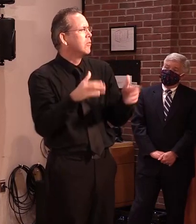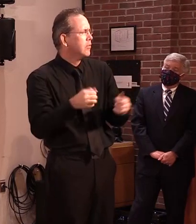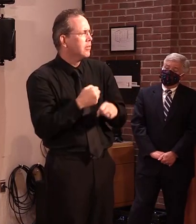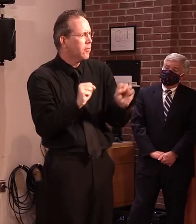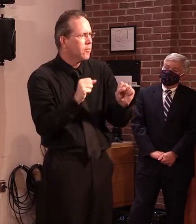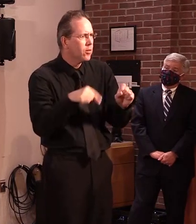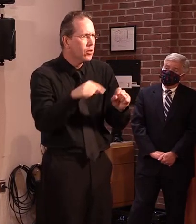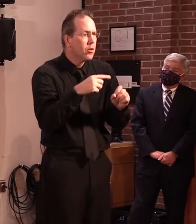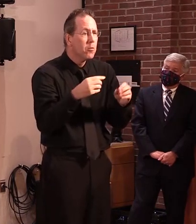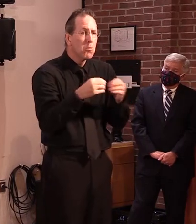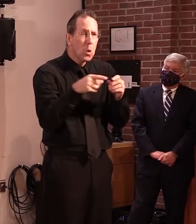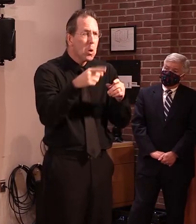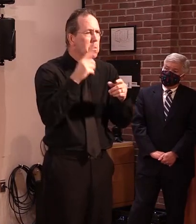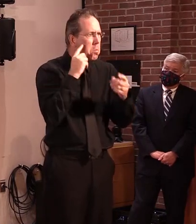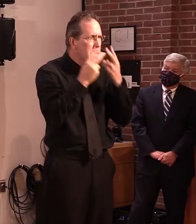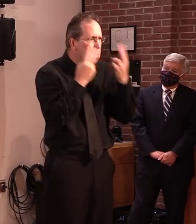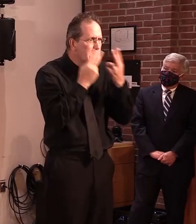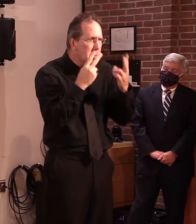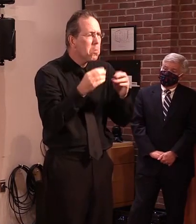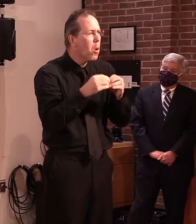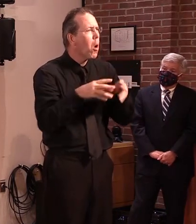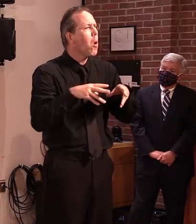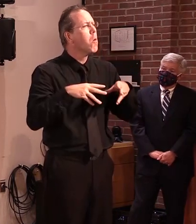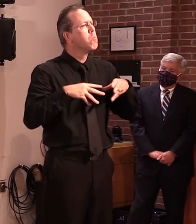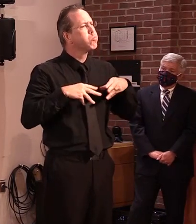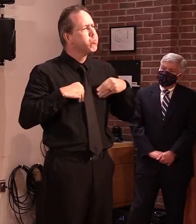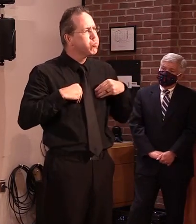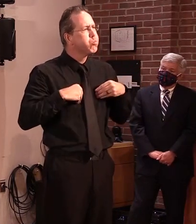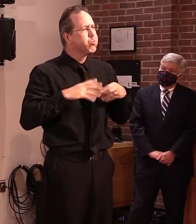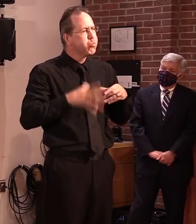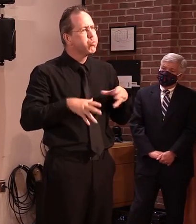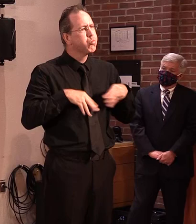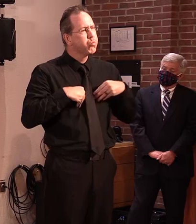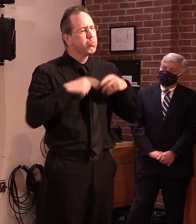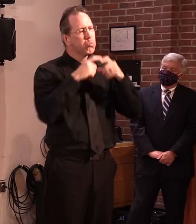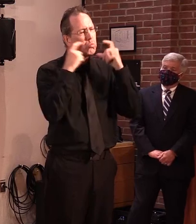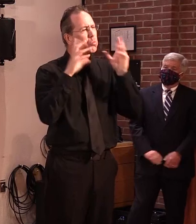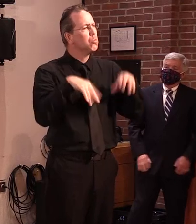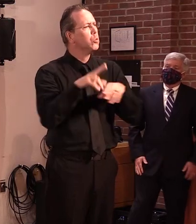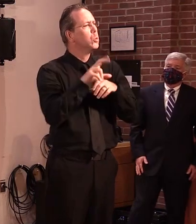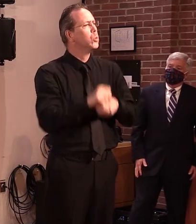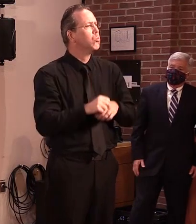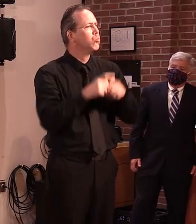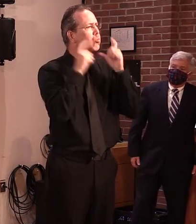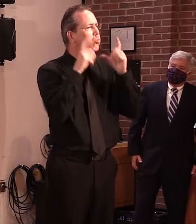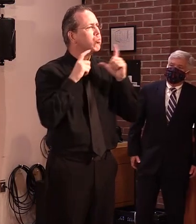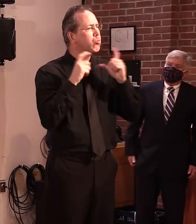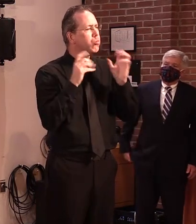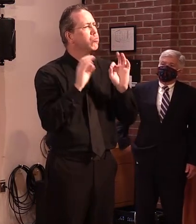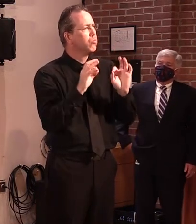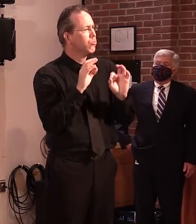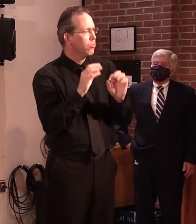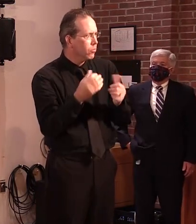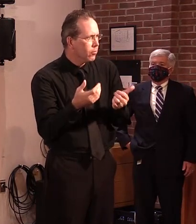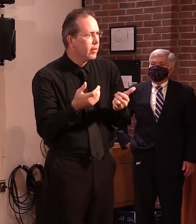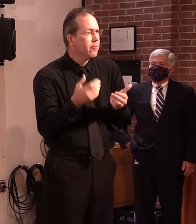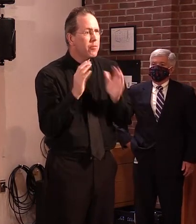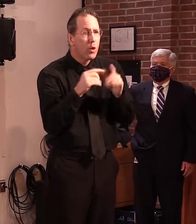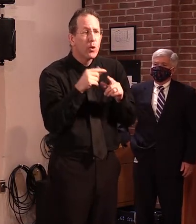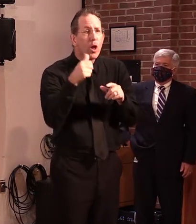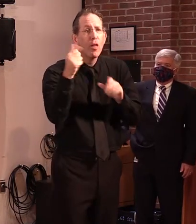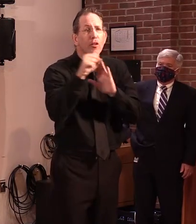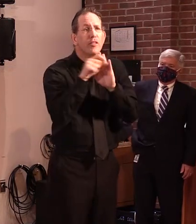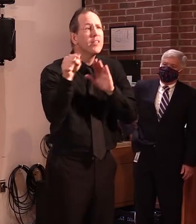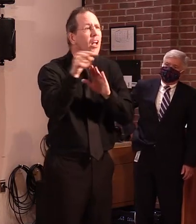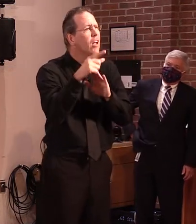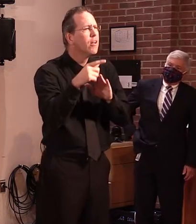acceptance, and looking at the numbers and in other states increasing, I